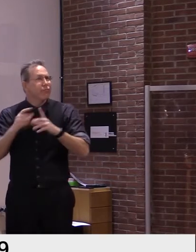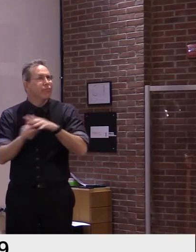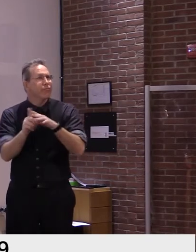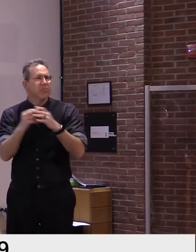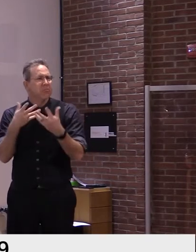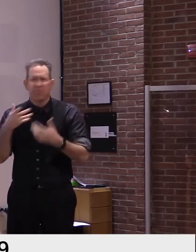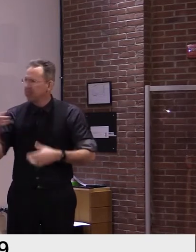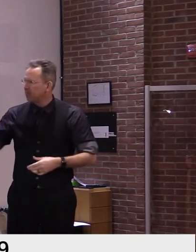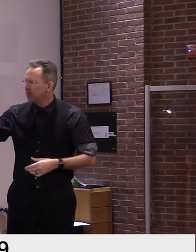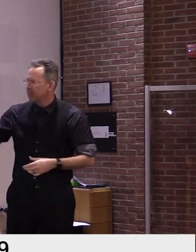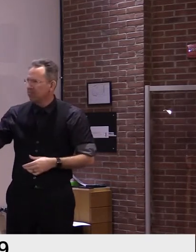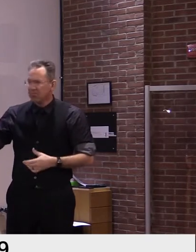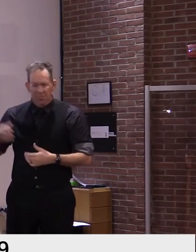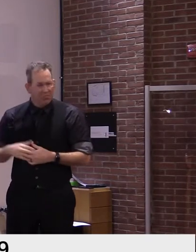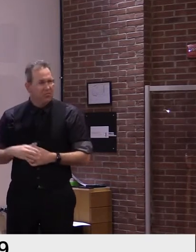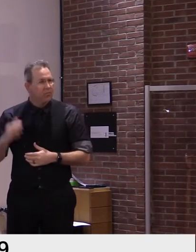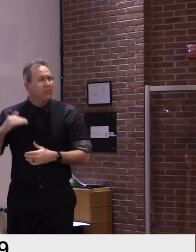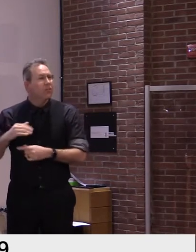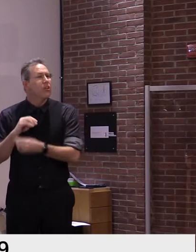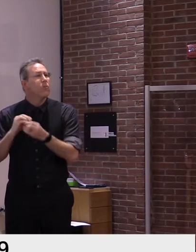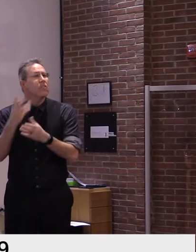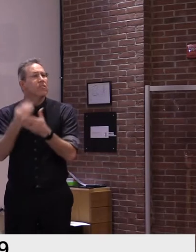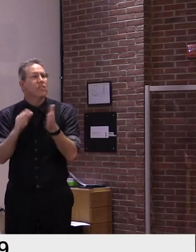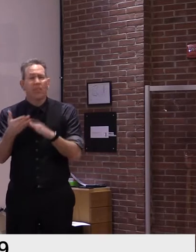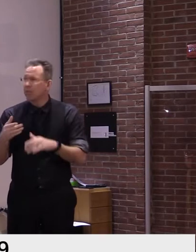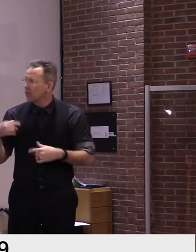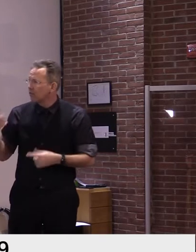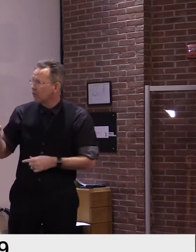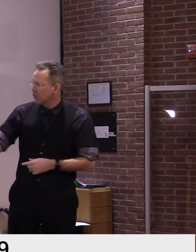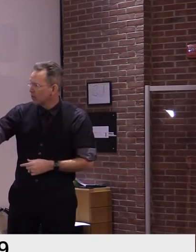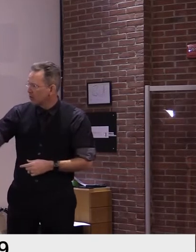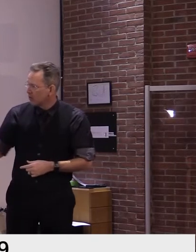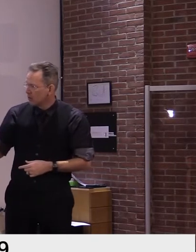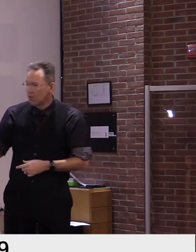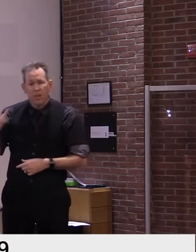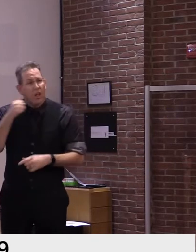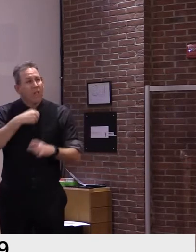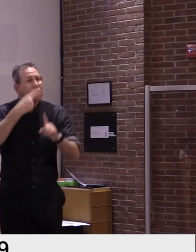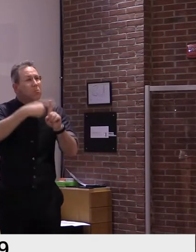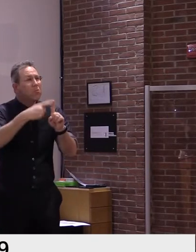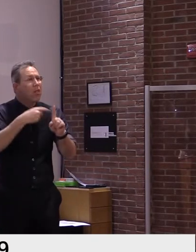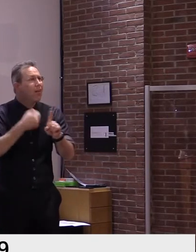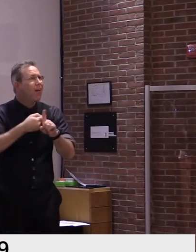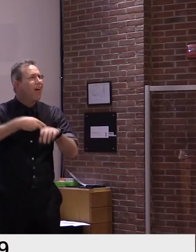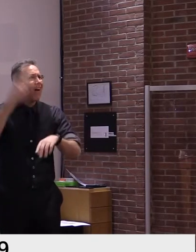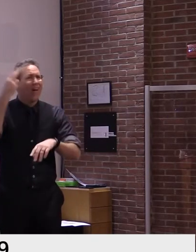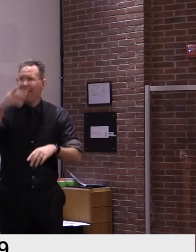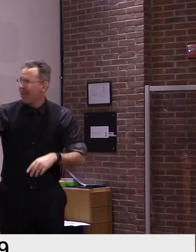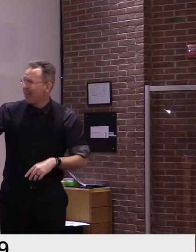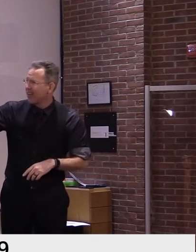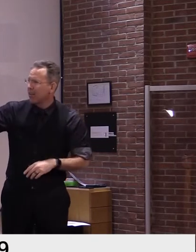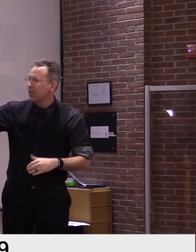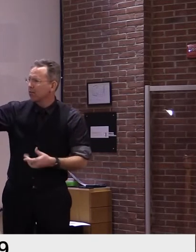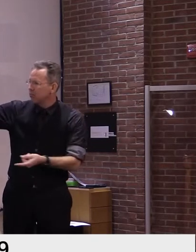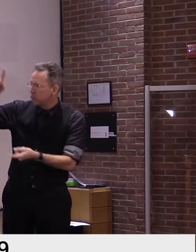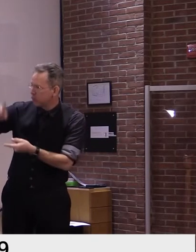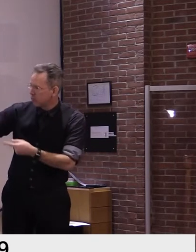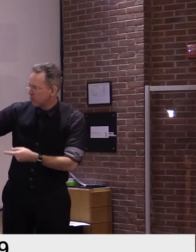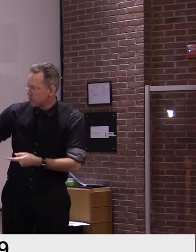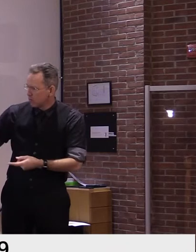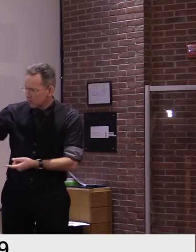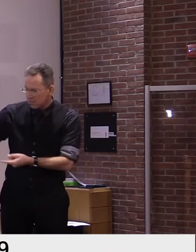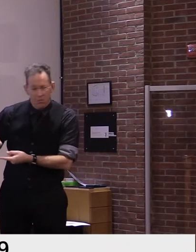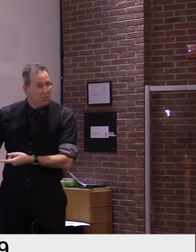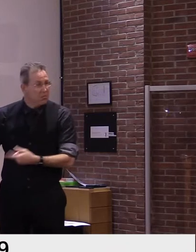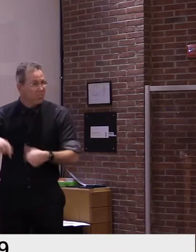fewer cases among our most vulnerable, we are starting to see fewer deaths month over month as well.